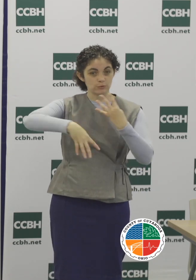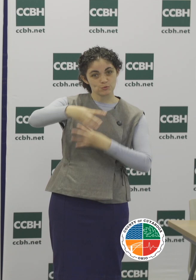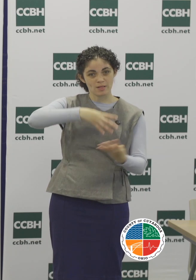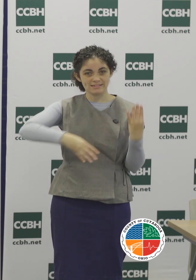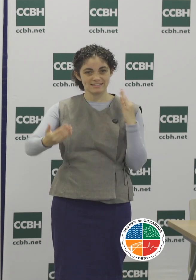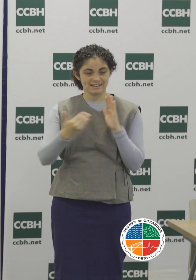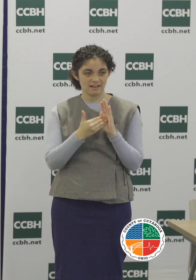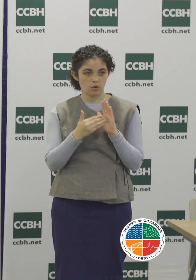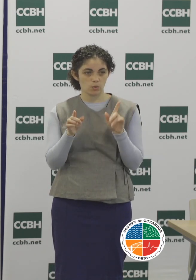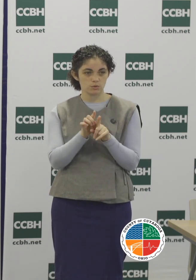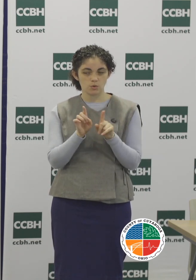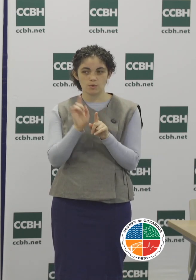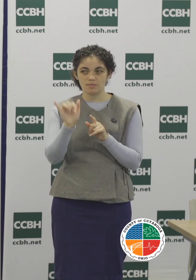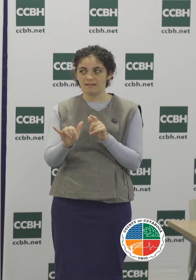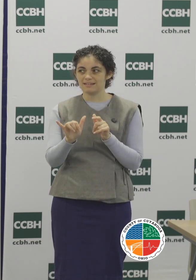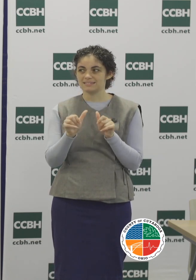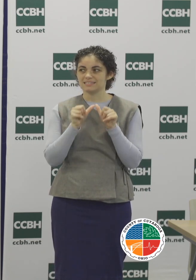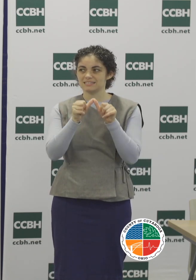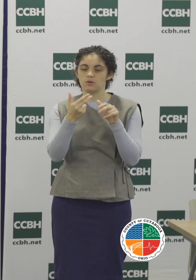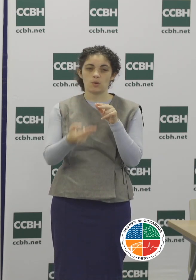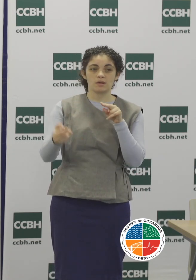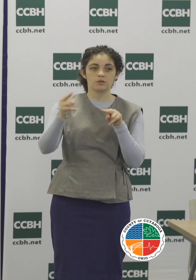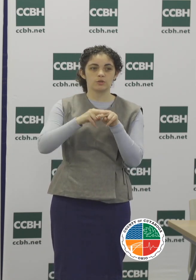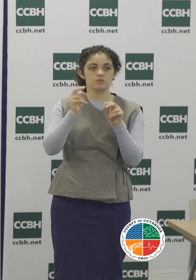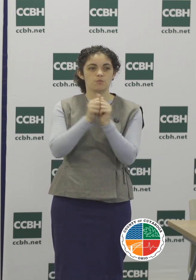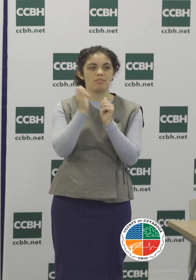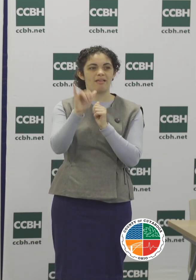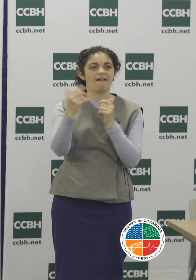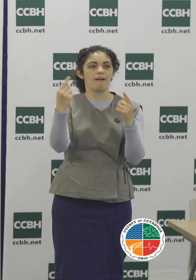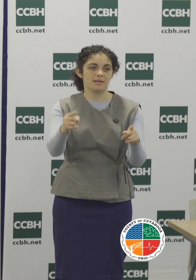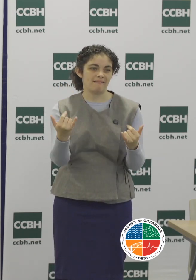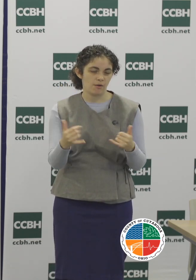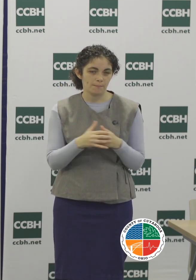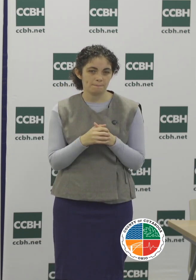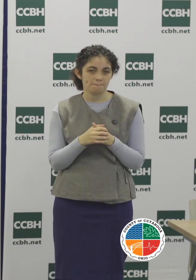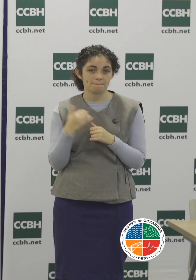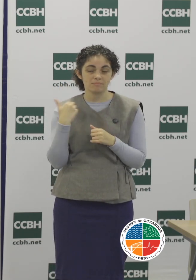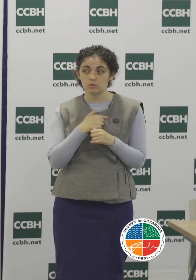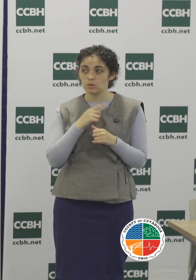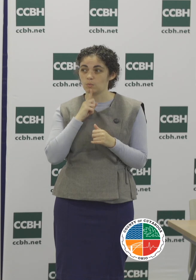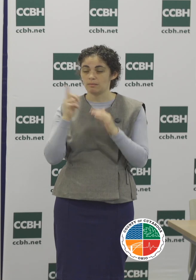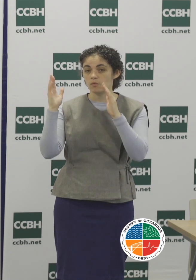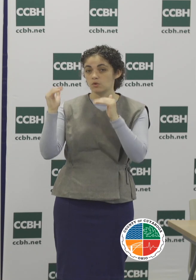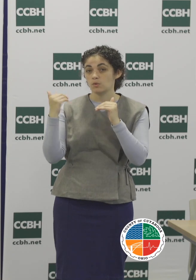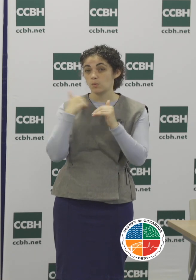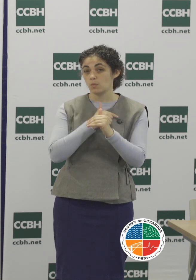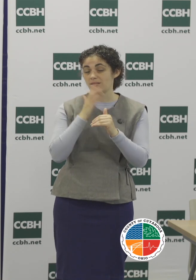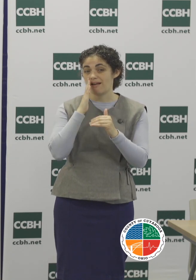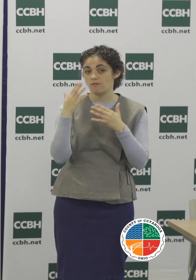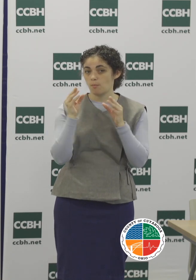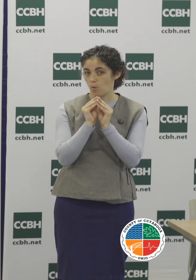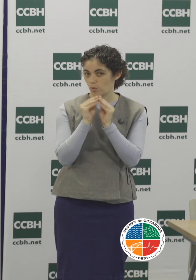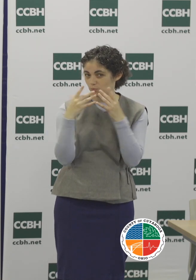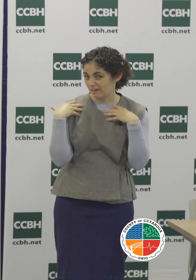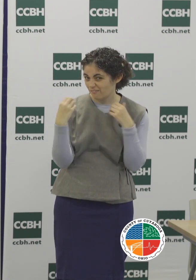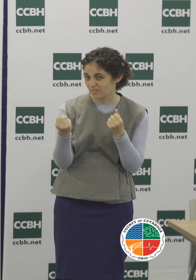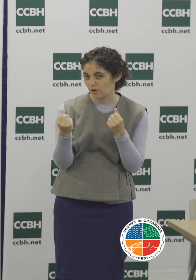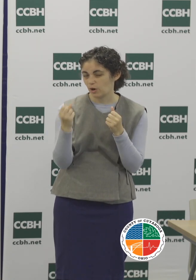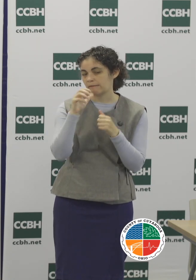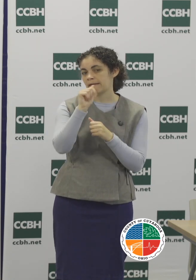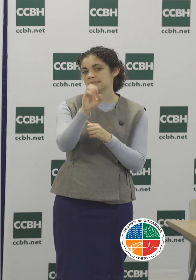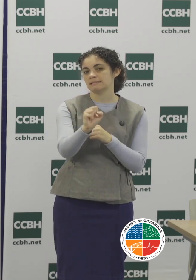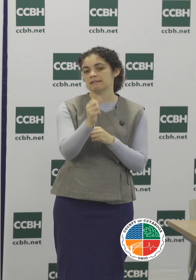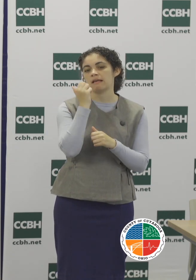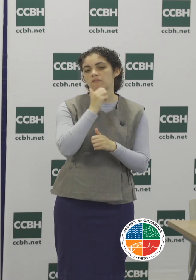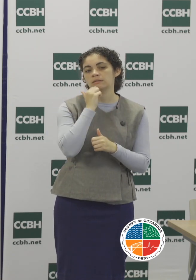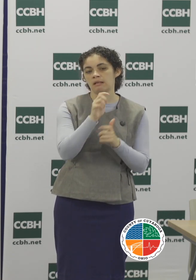the combination of those is leading to the increased cases that we're seeing. We are very hopeful we'll have more recovered cases day by day